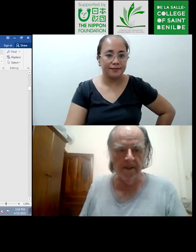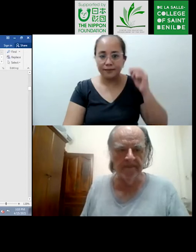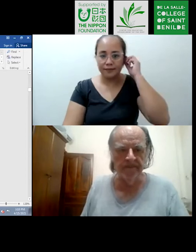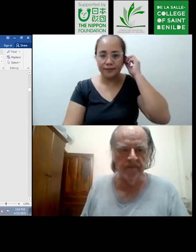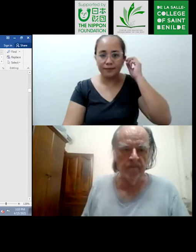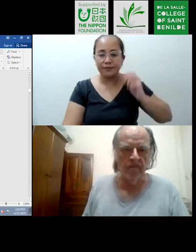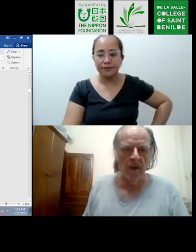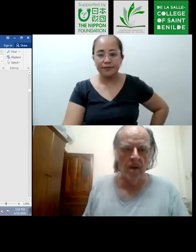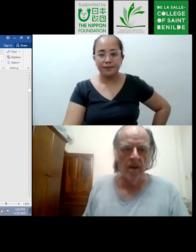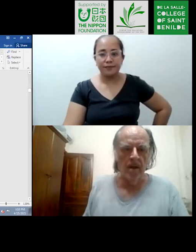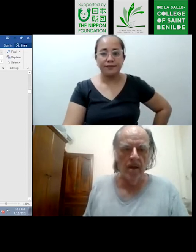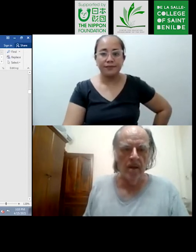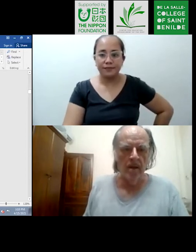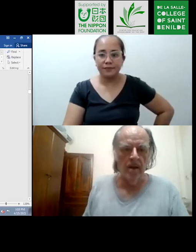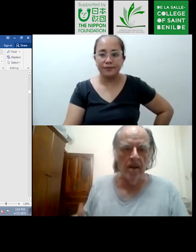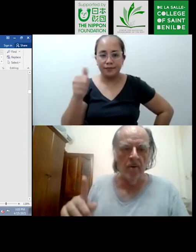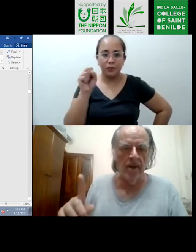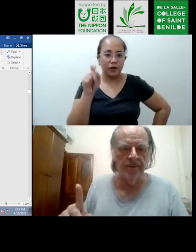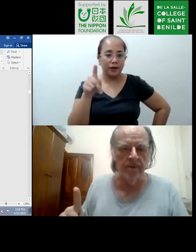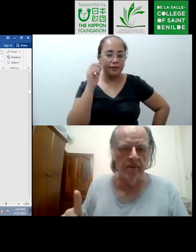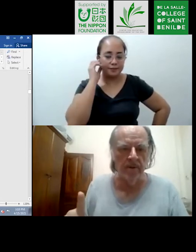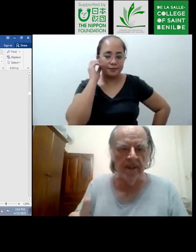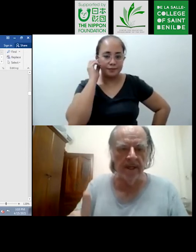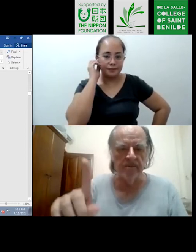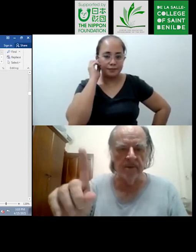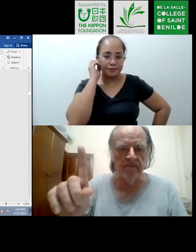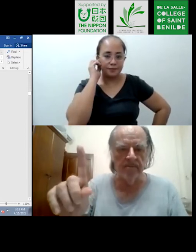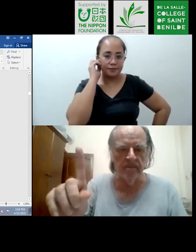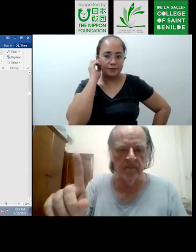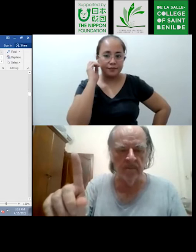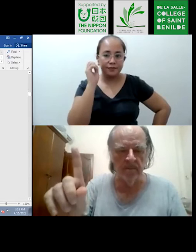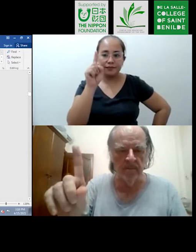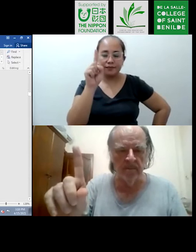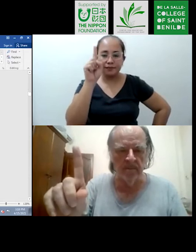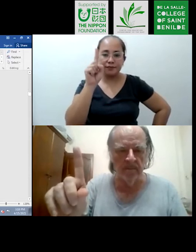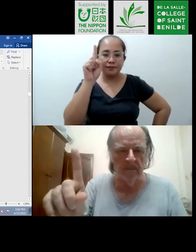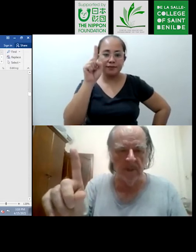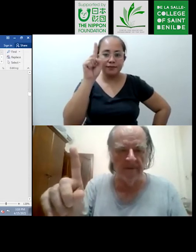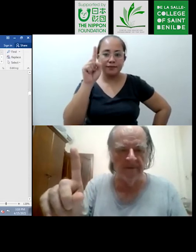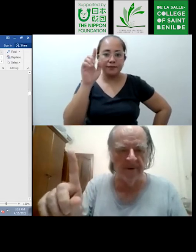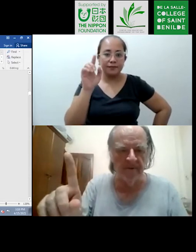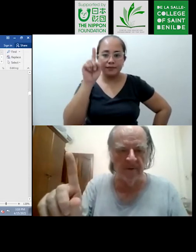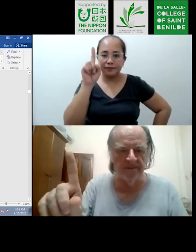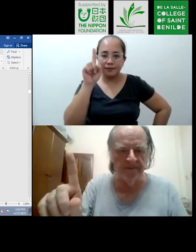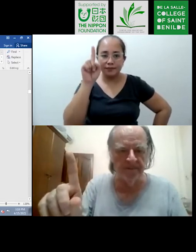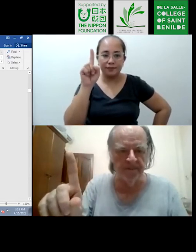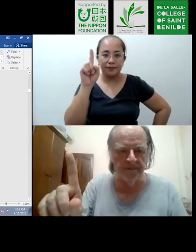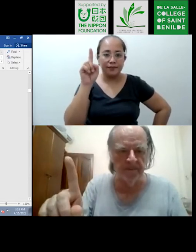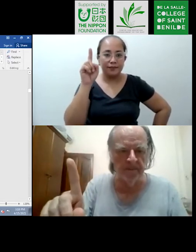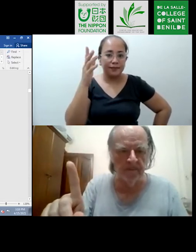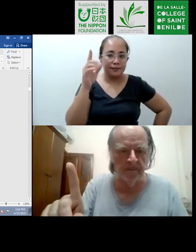Okay. Go up to the next one, after this one.